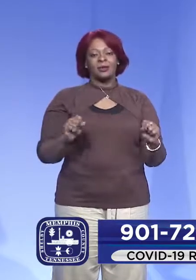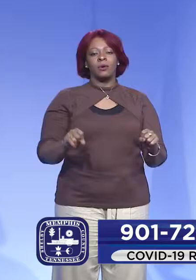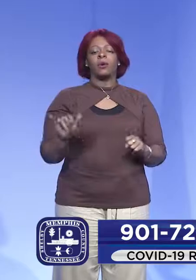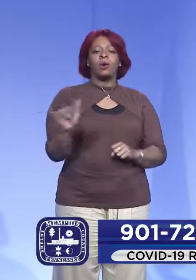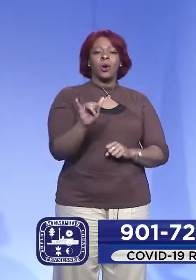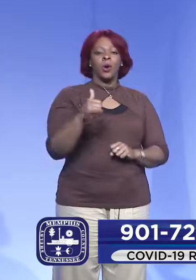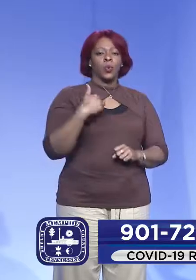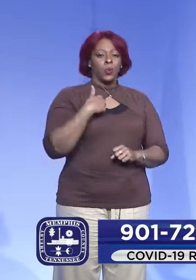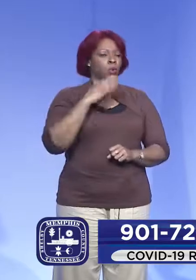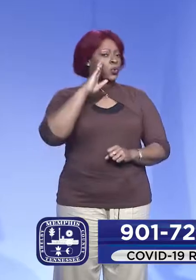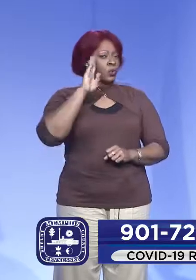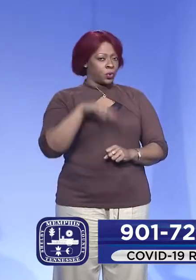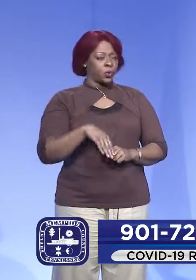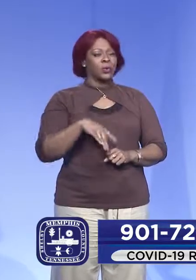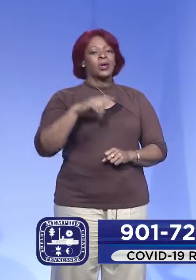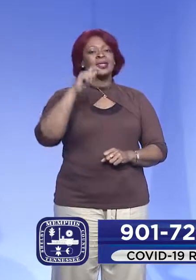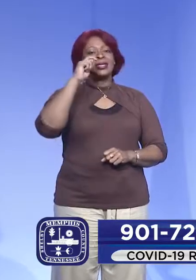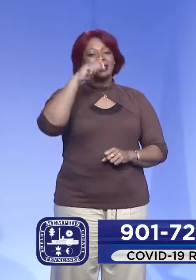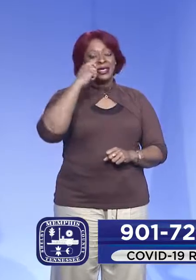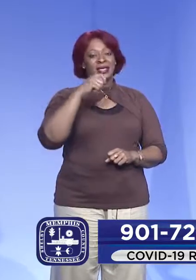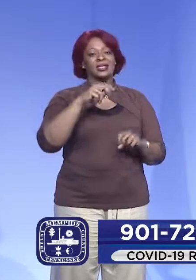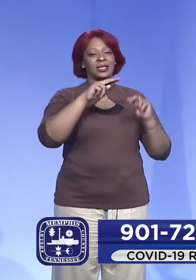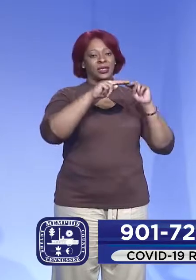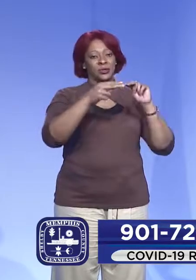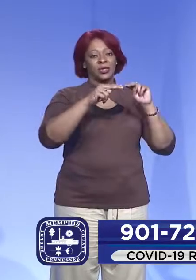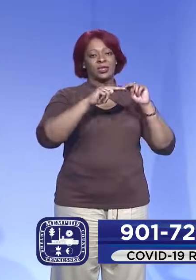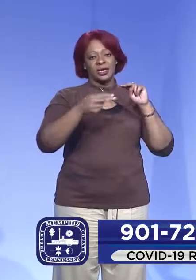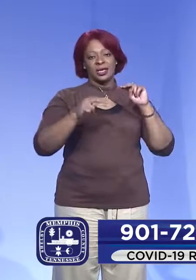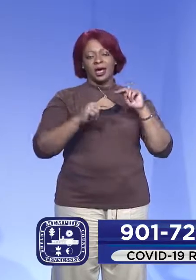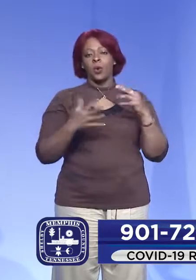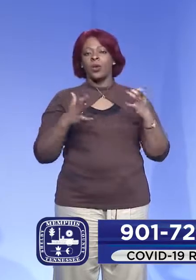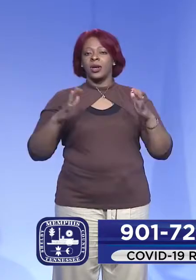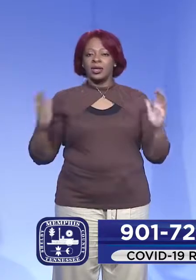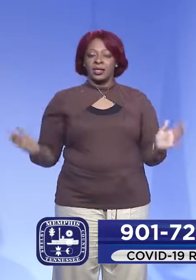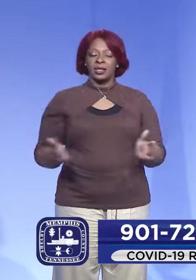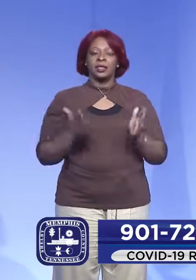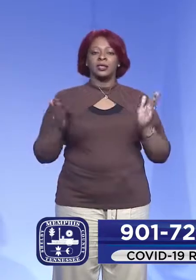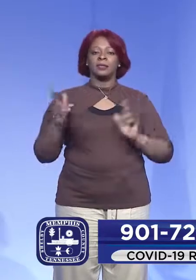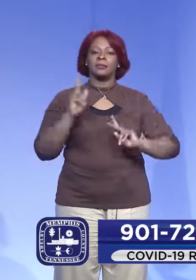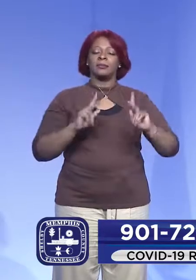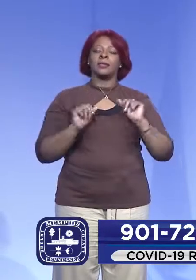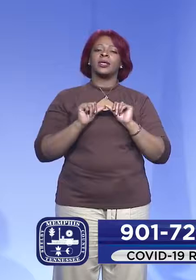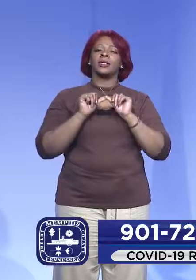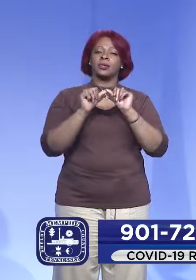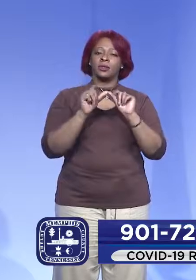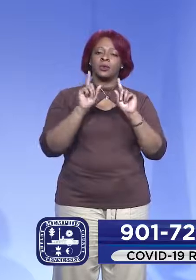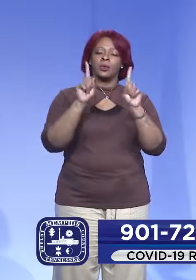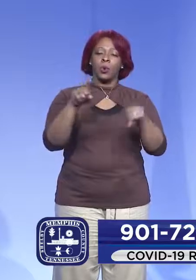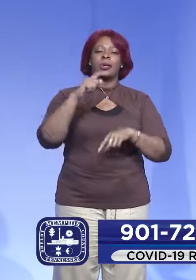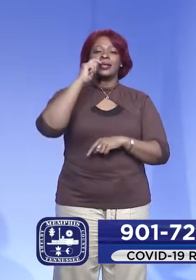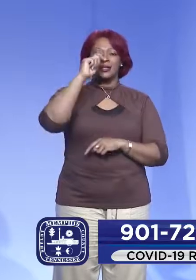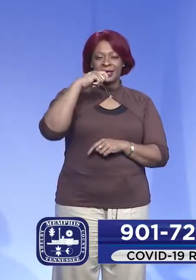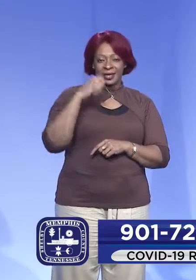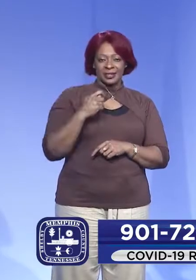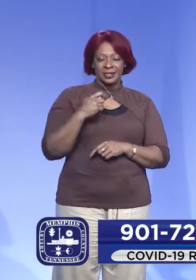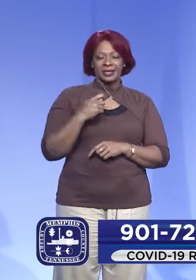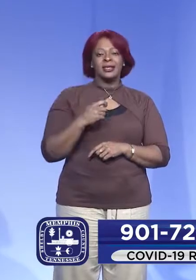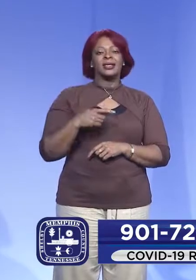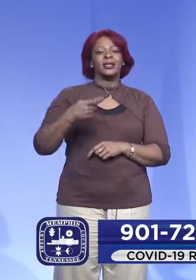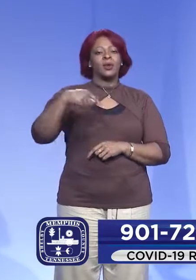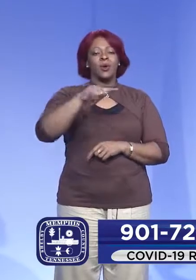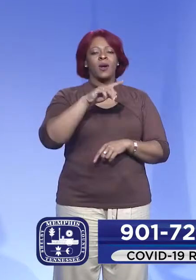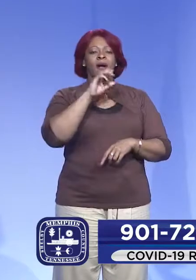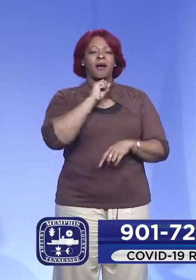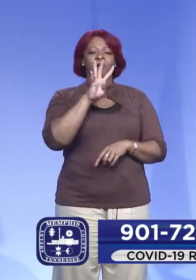also know testing is trending down. So we want to continue to encourage people to get tested, and particularly those who are